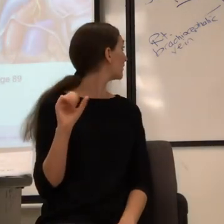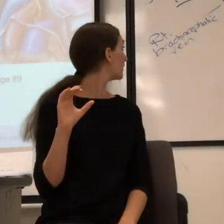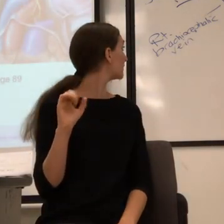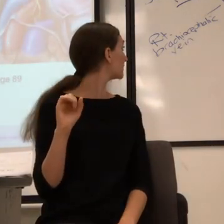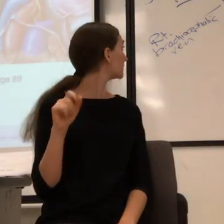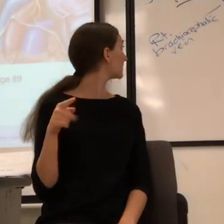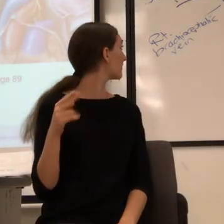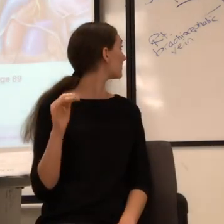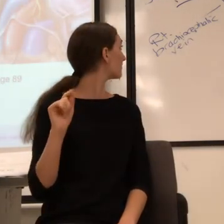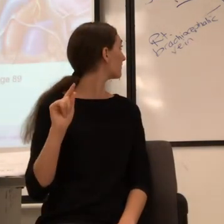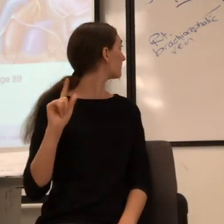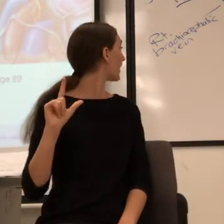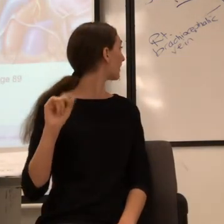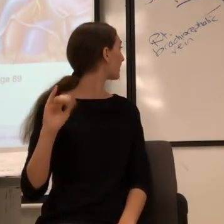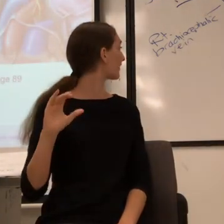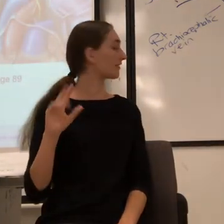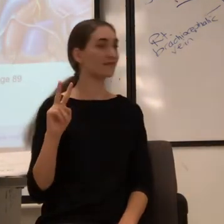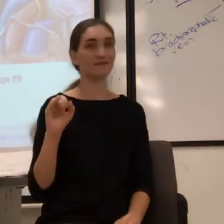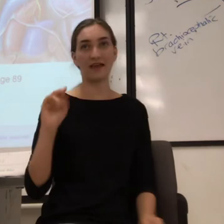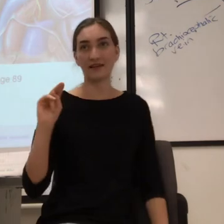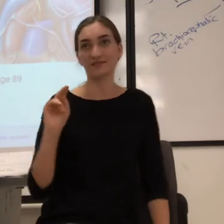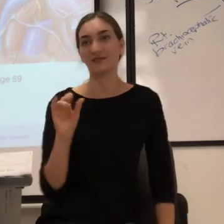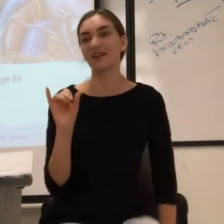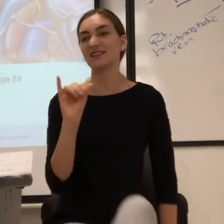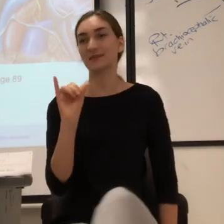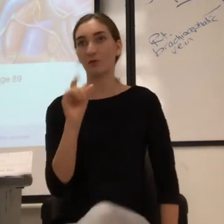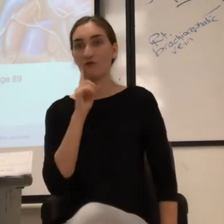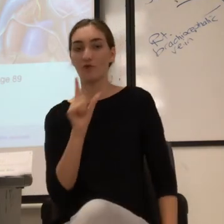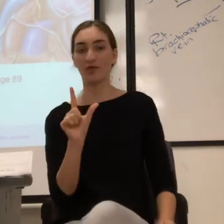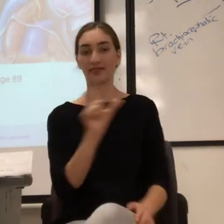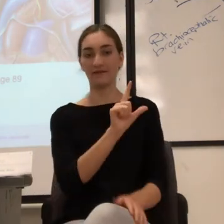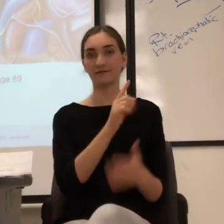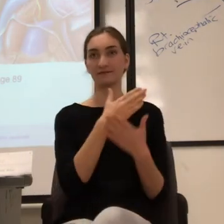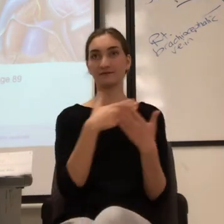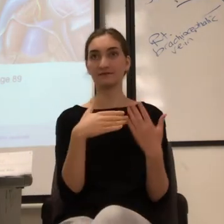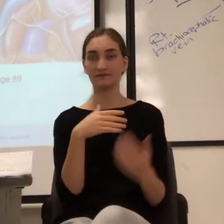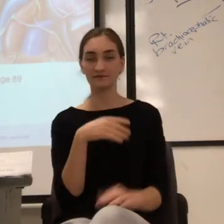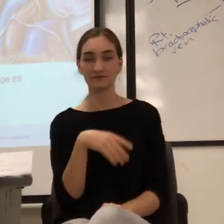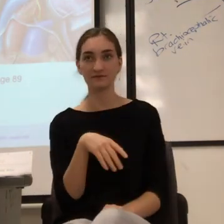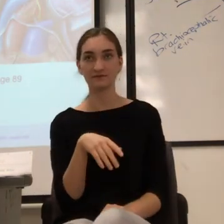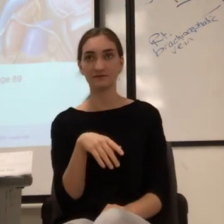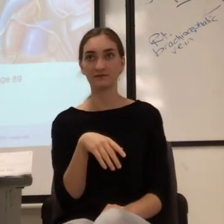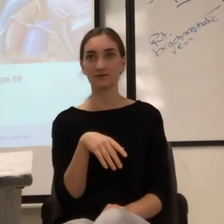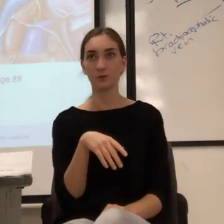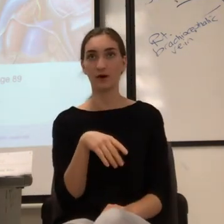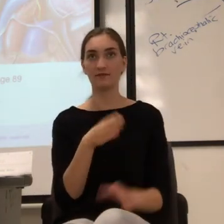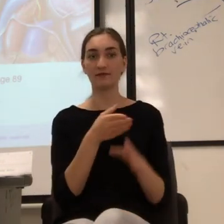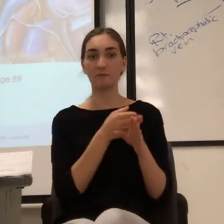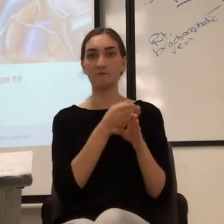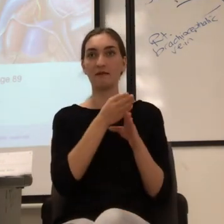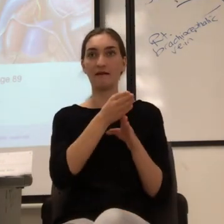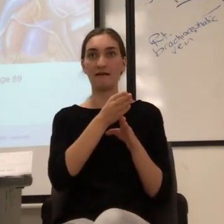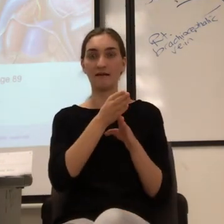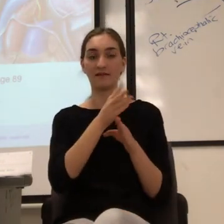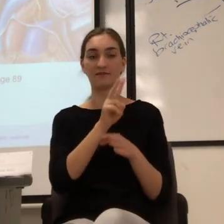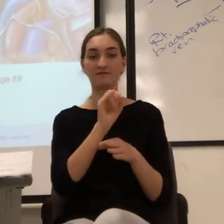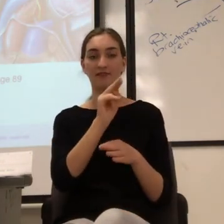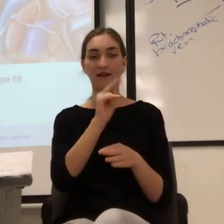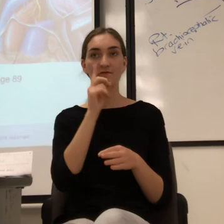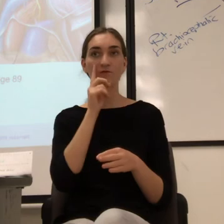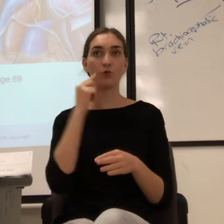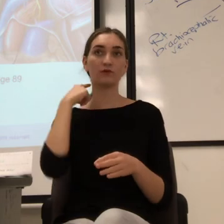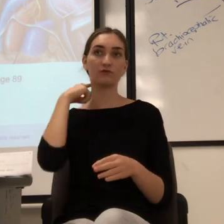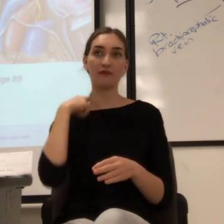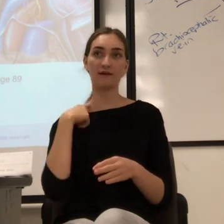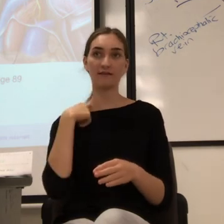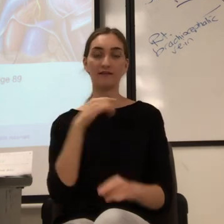And it's similar on the left side, you have the main vein of the neck, IJV, on the